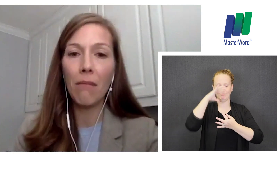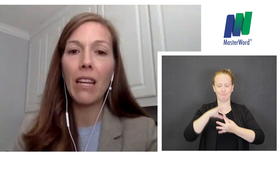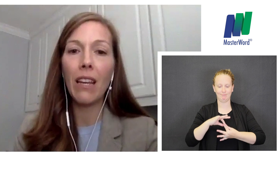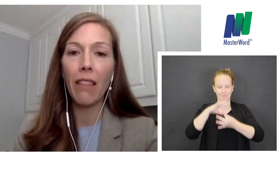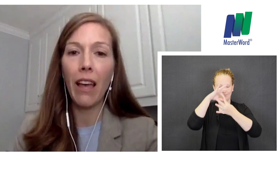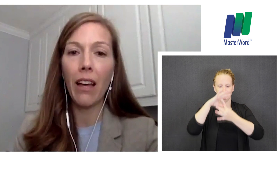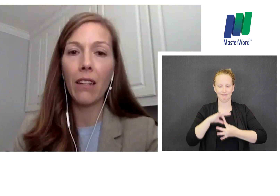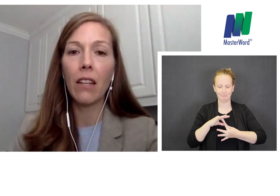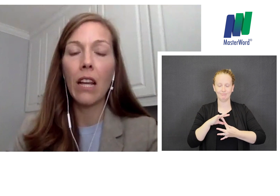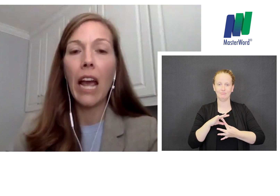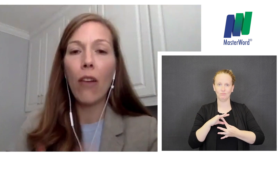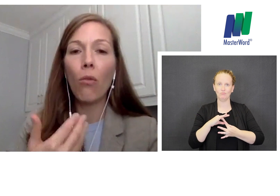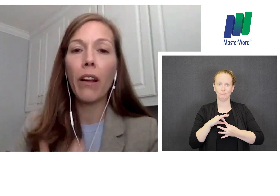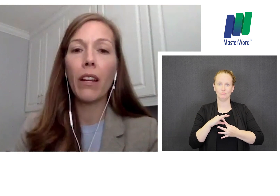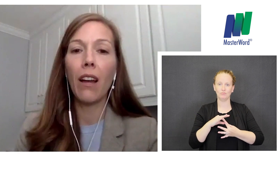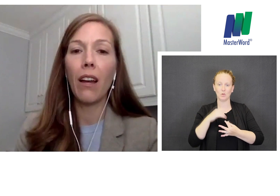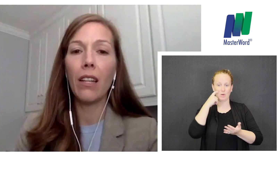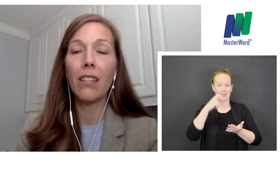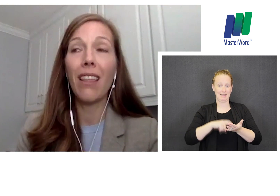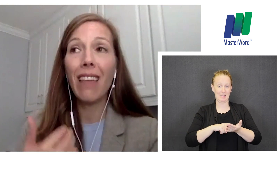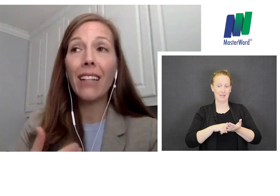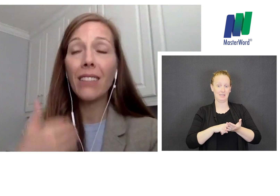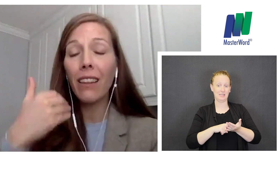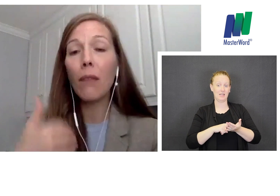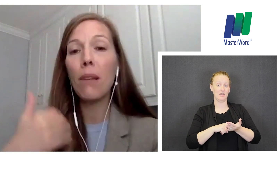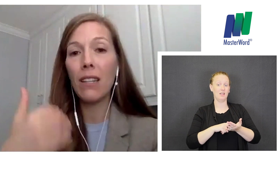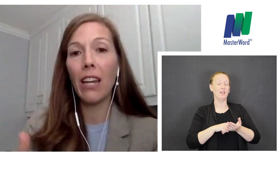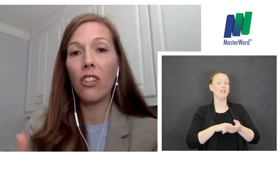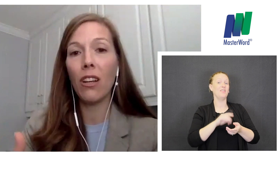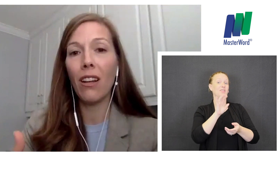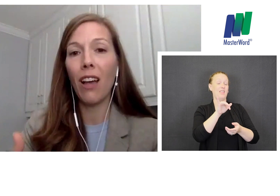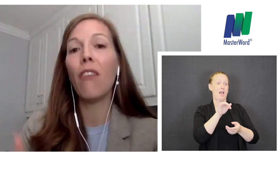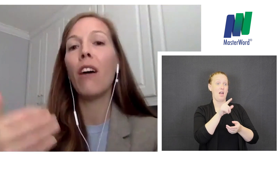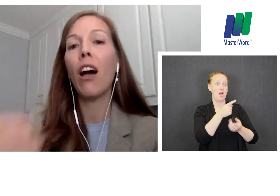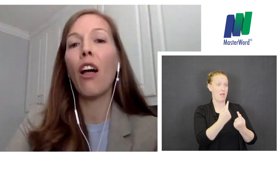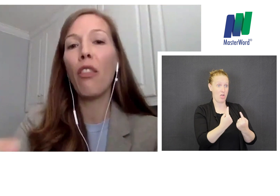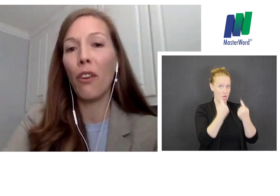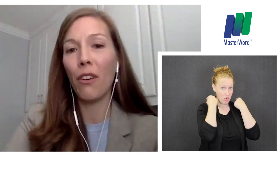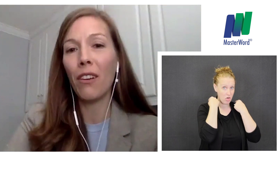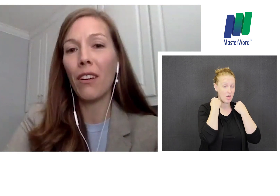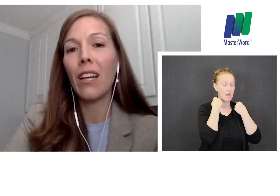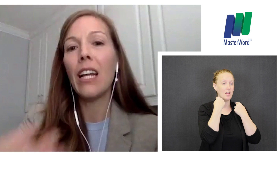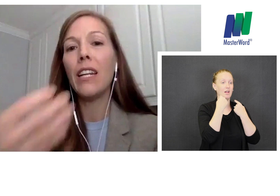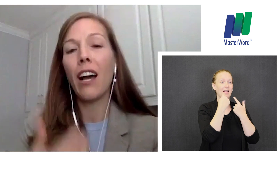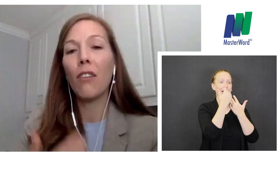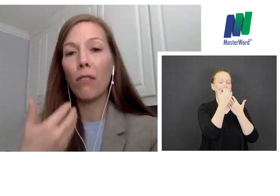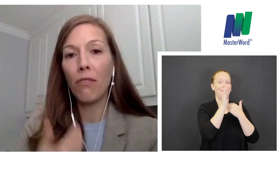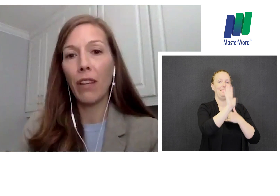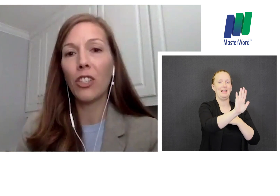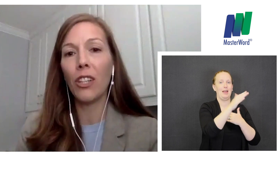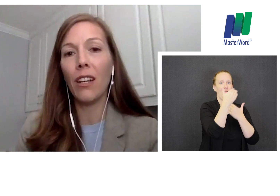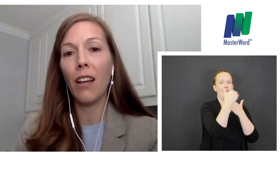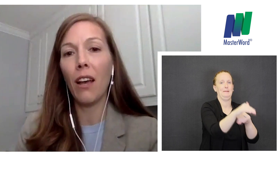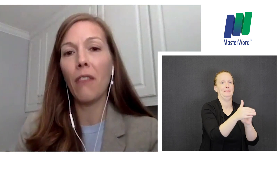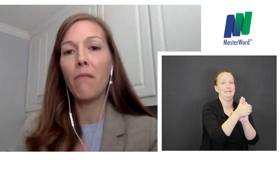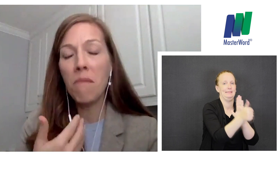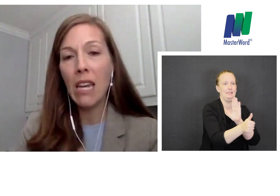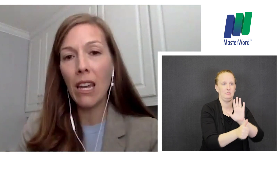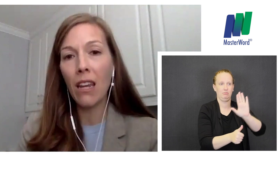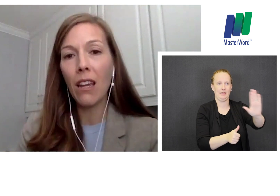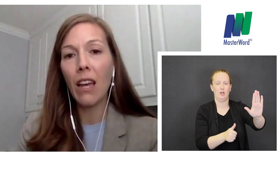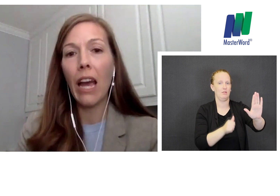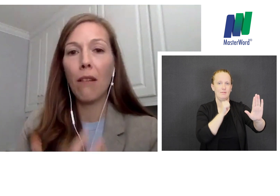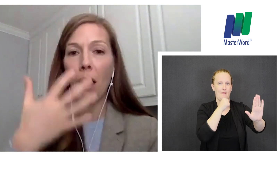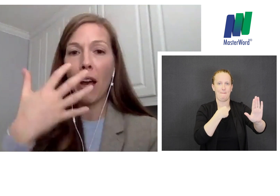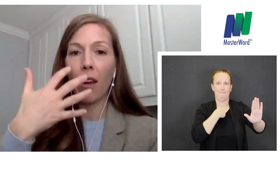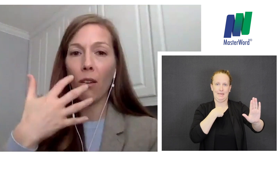connected to me in that? And recognize that that's a limitation of other, not a reflection of